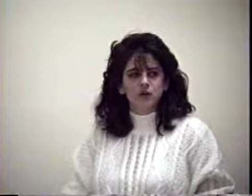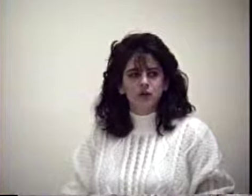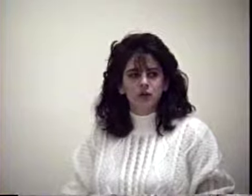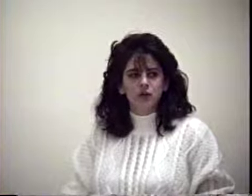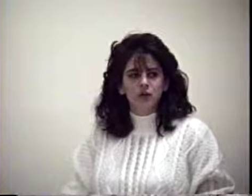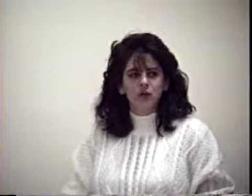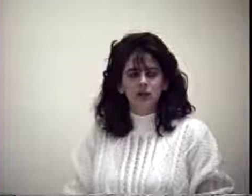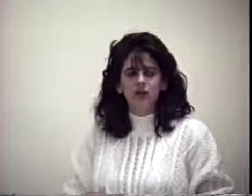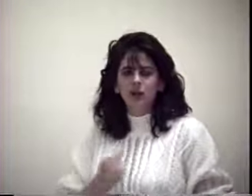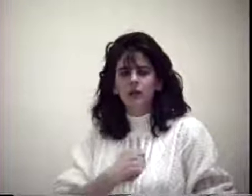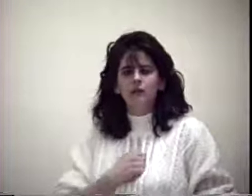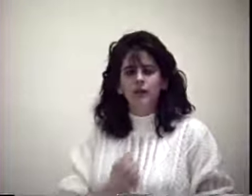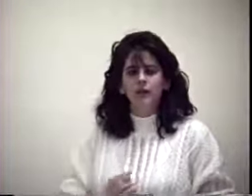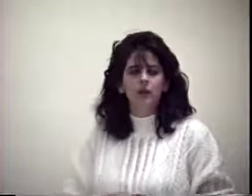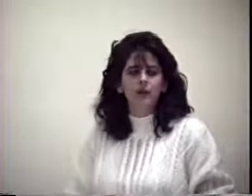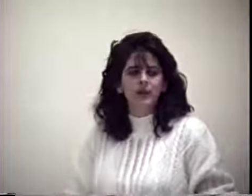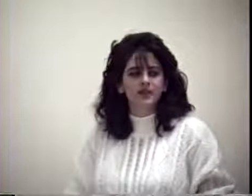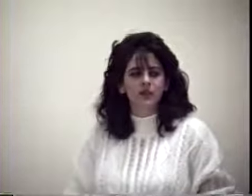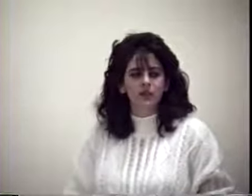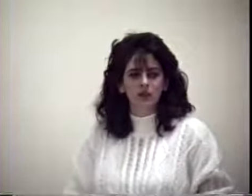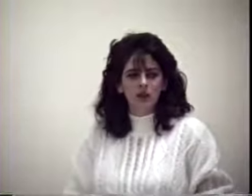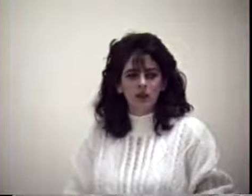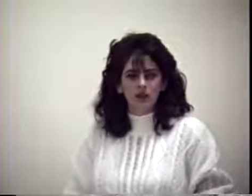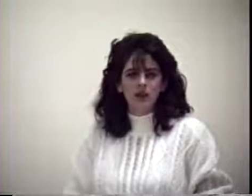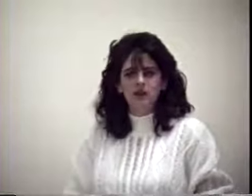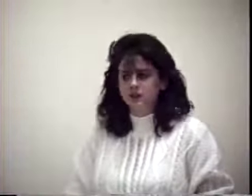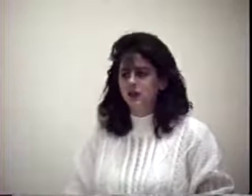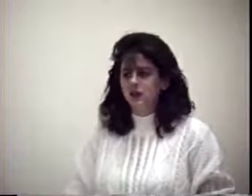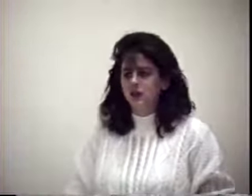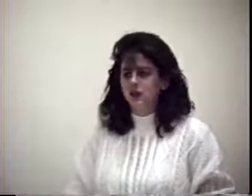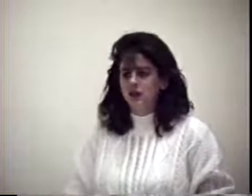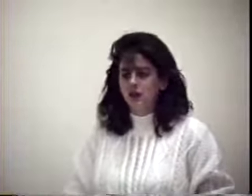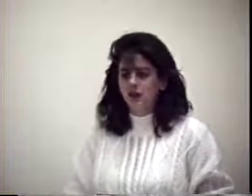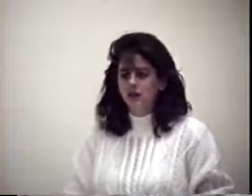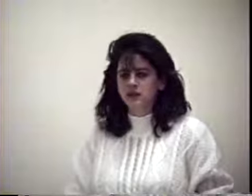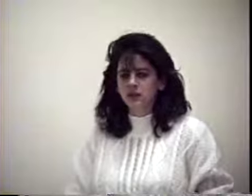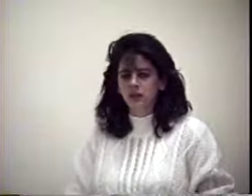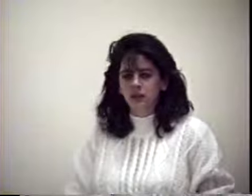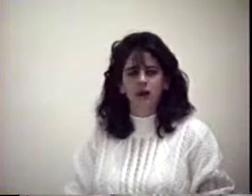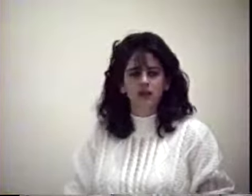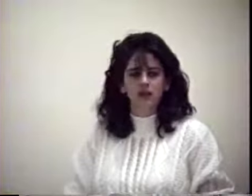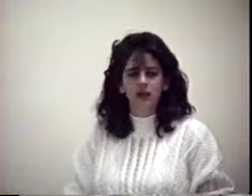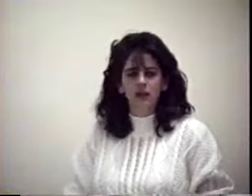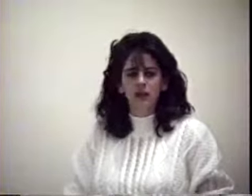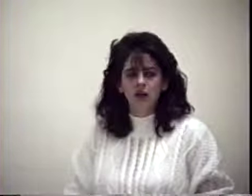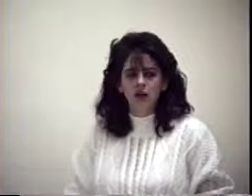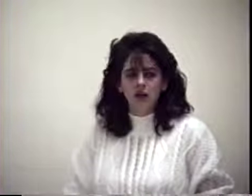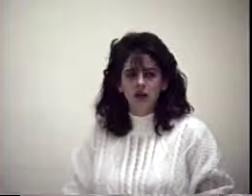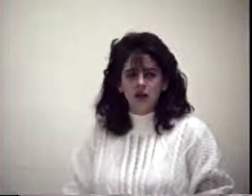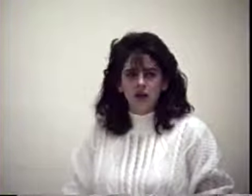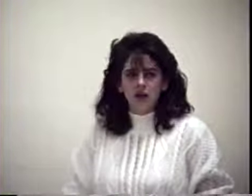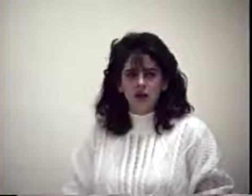to love that part of myself that is Indian and to be proud of that